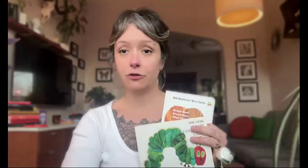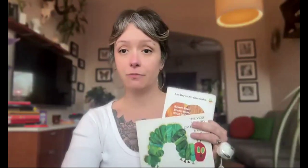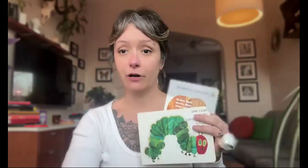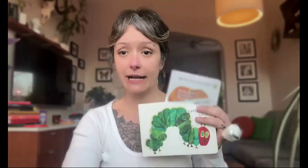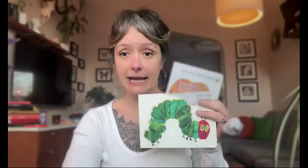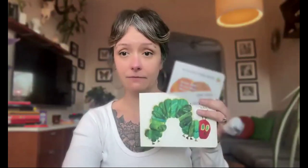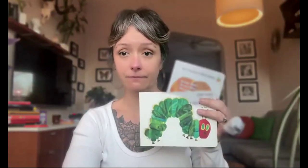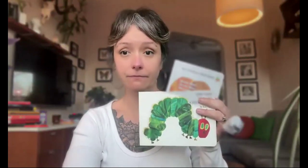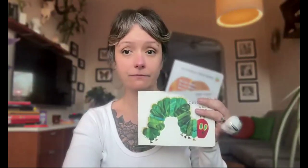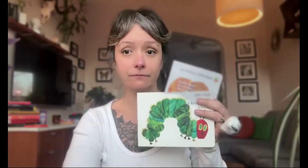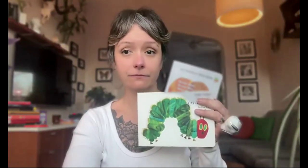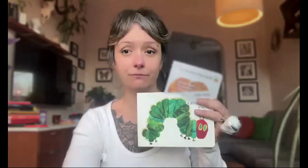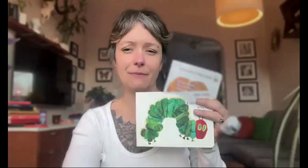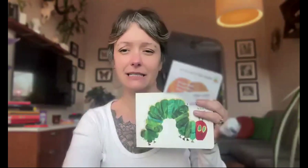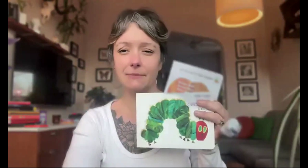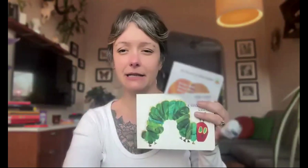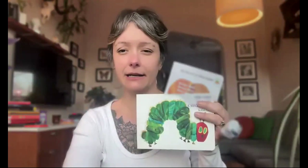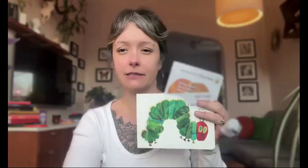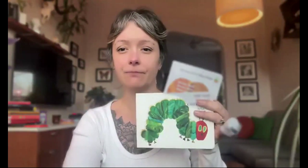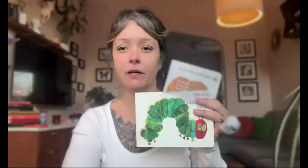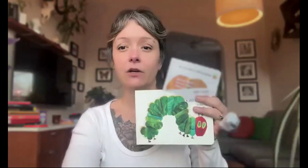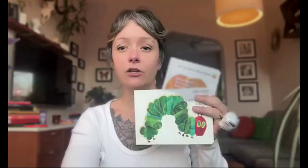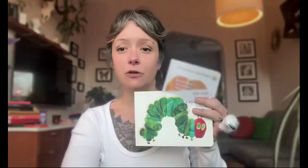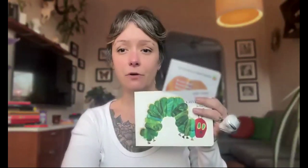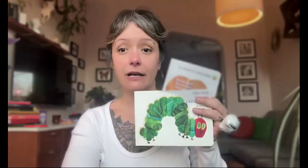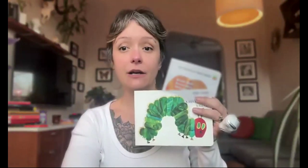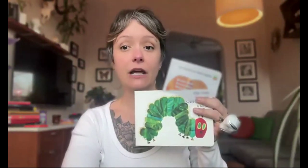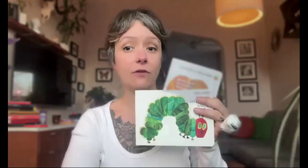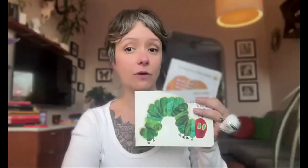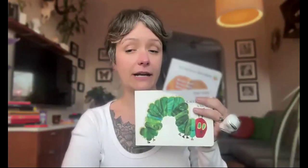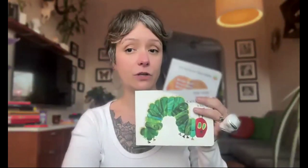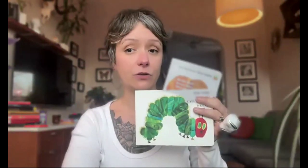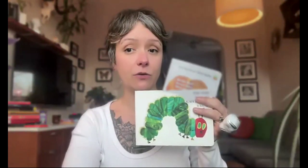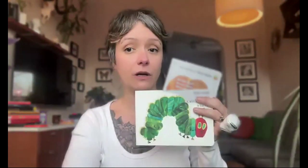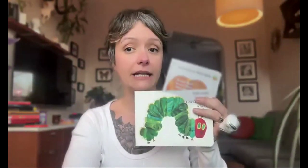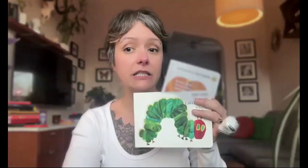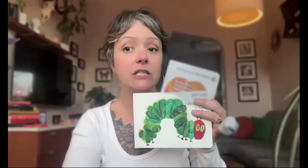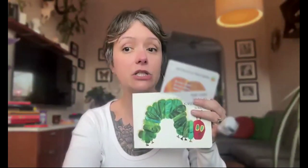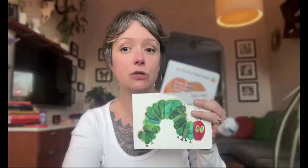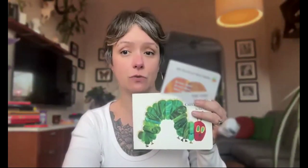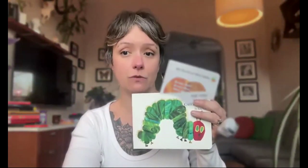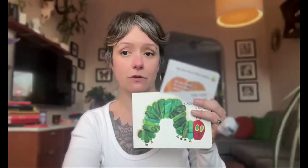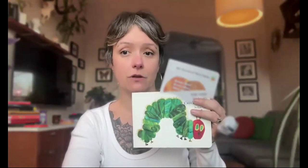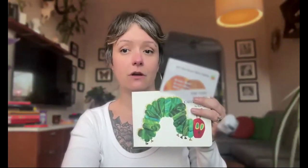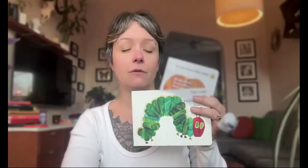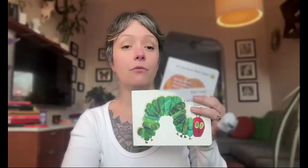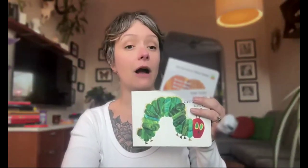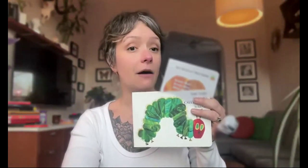to put in, 5 minutes, I mean seconds, to put in if you would like, which one you would like to do.